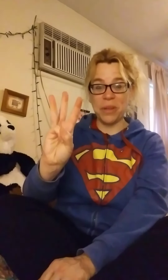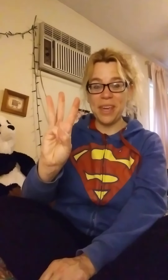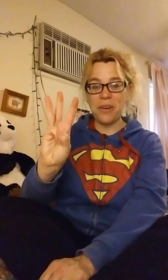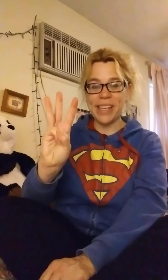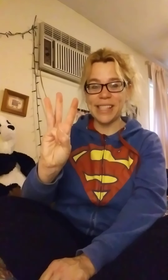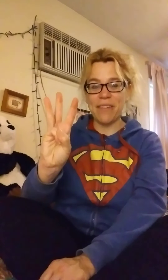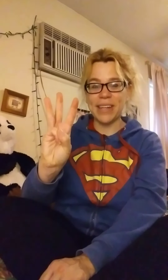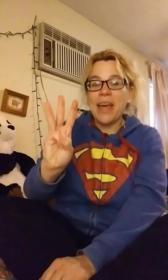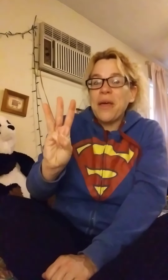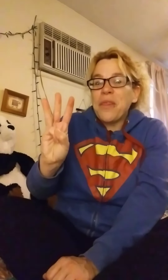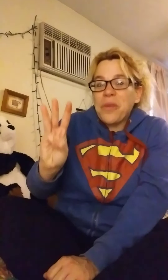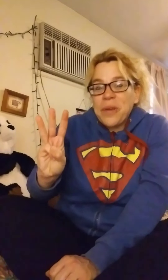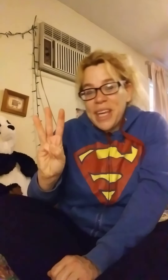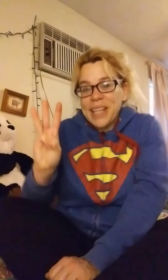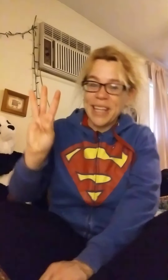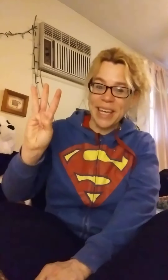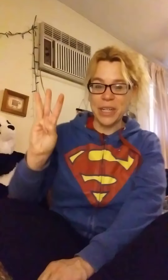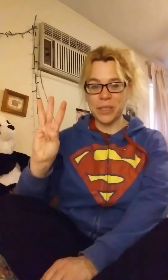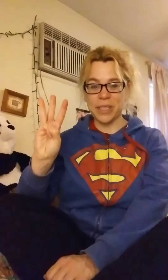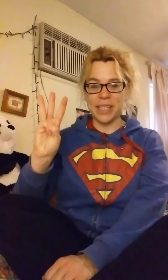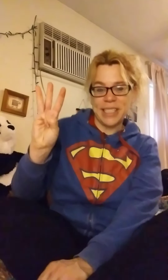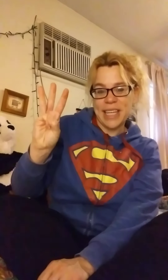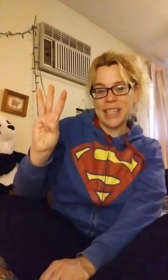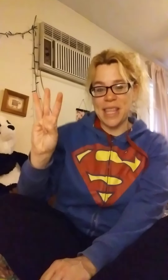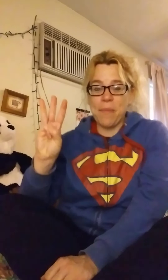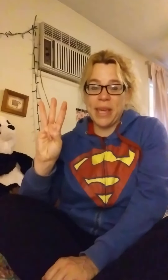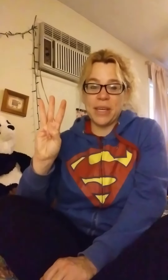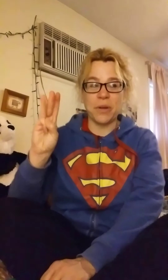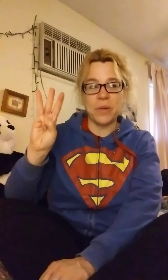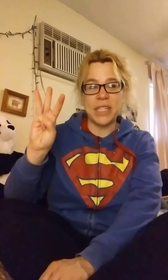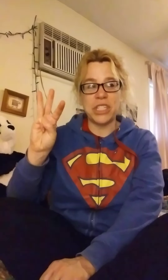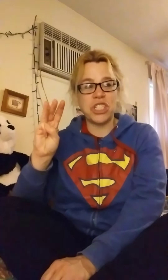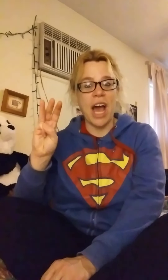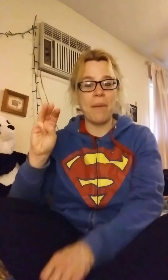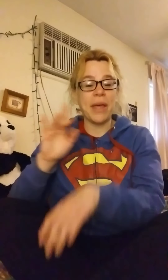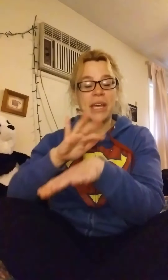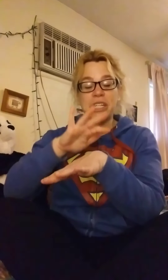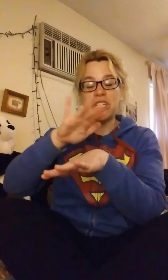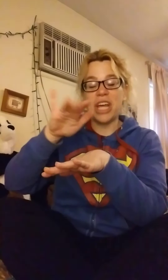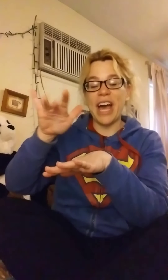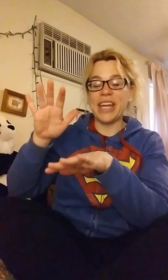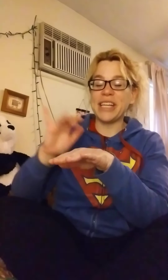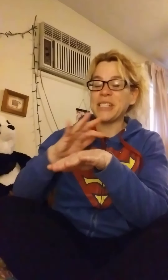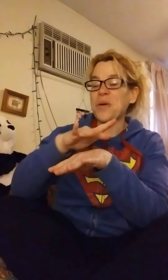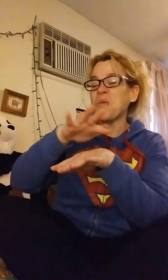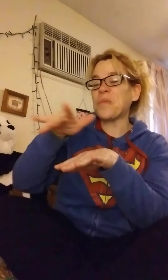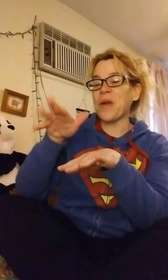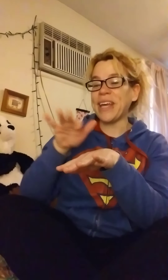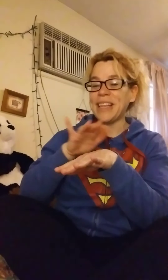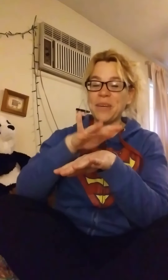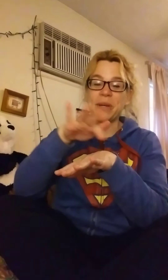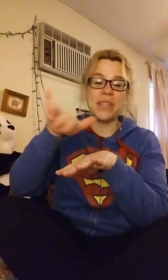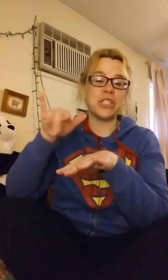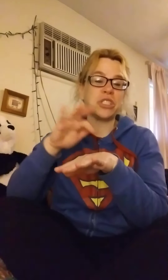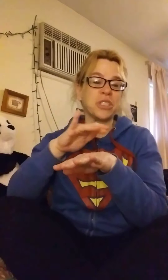1, 2, 3 cookies left. 3 little cookies in the bakery shop, shining so brightly with the